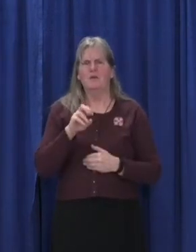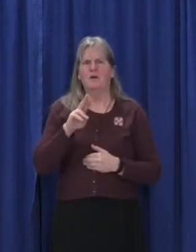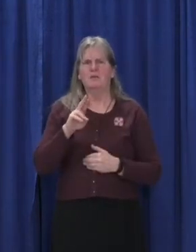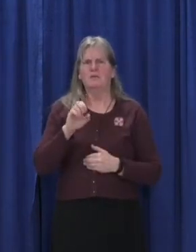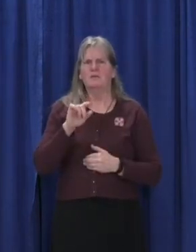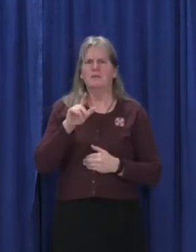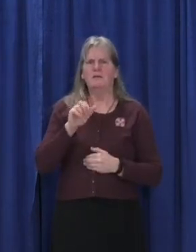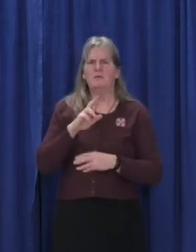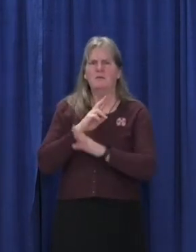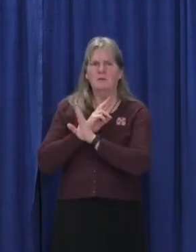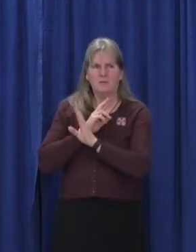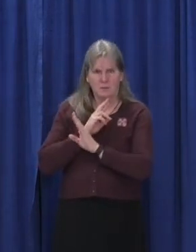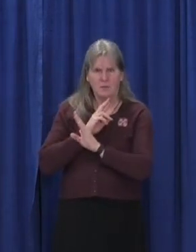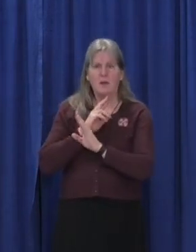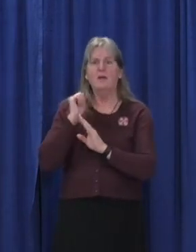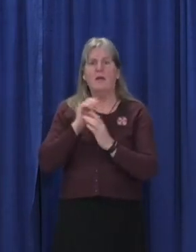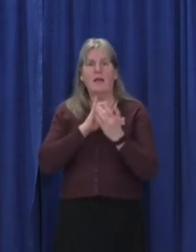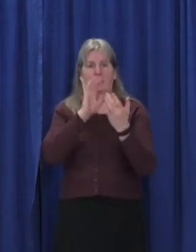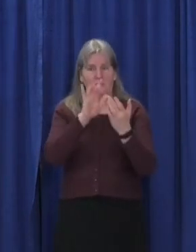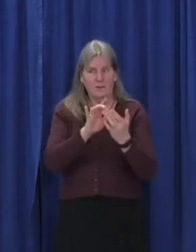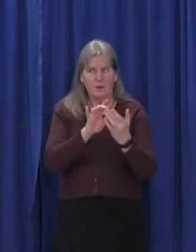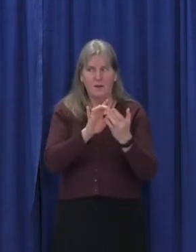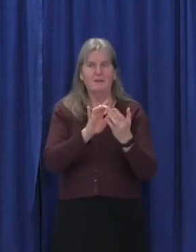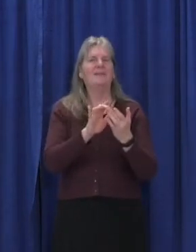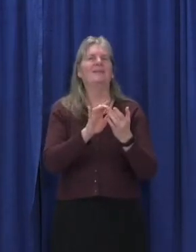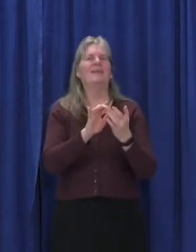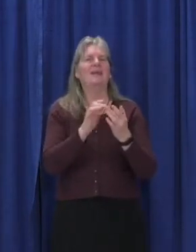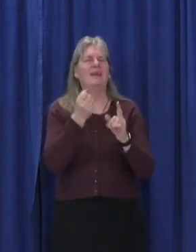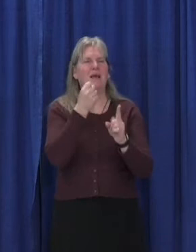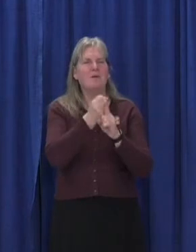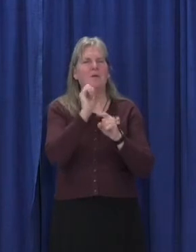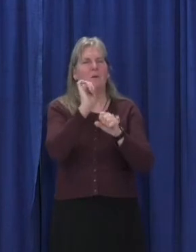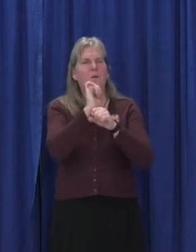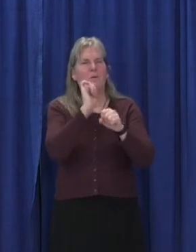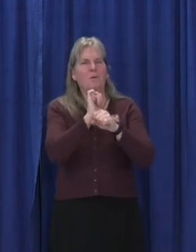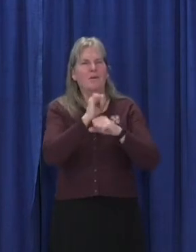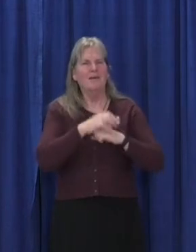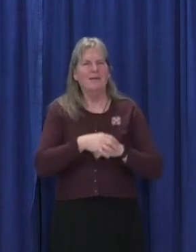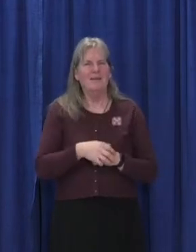to how you can reach out if this is affecting your employment at this time.